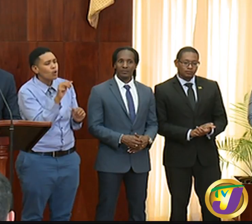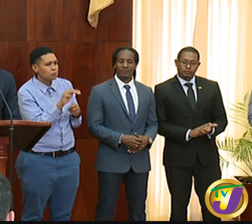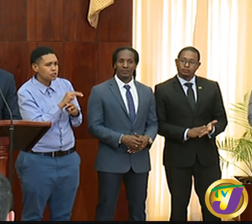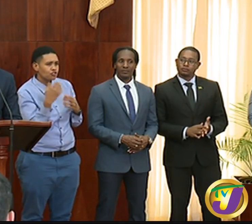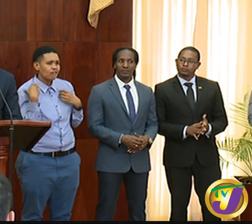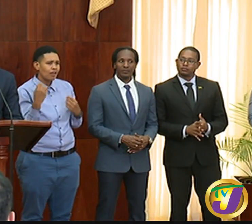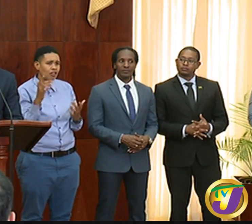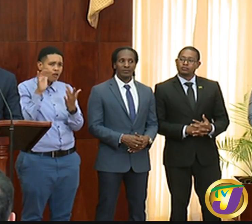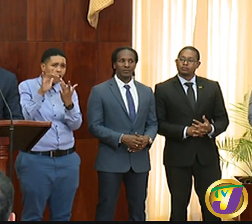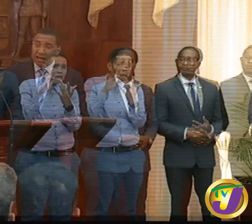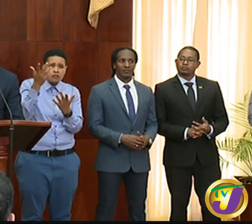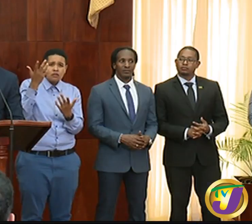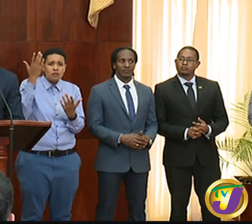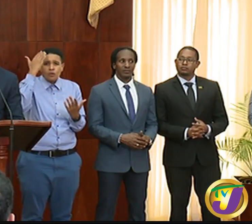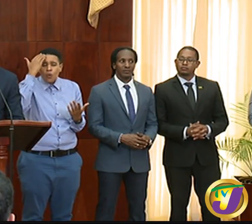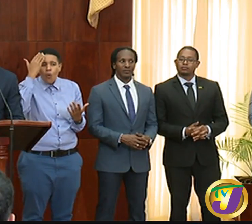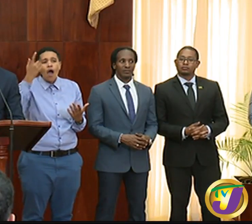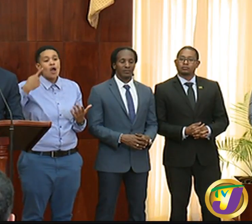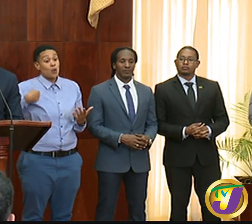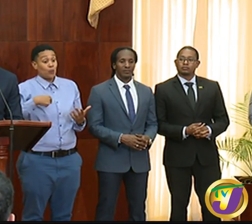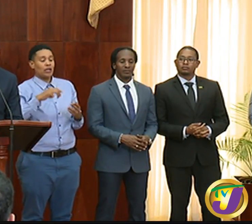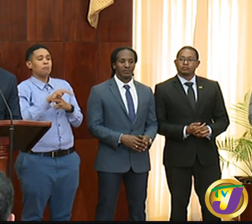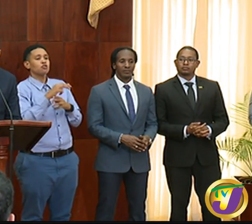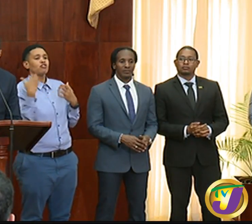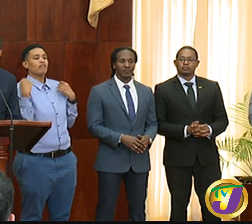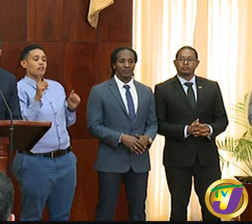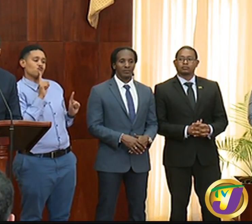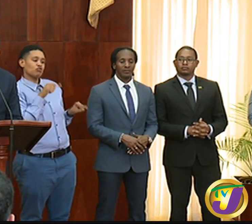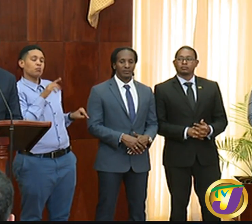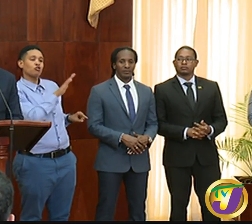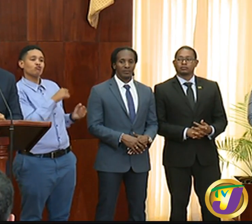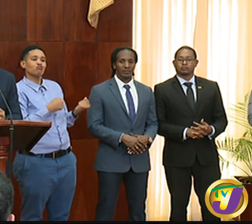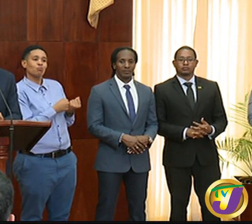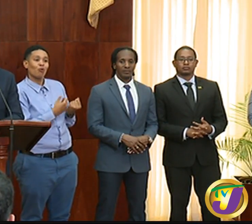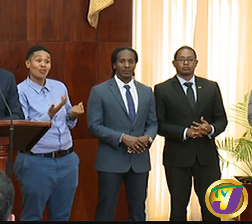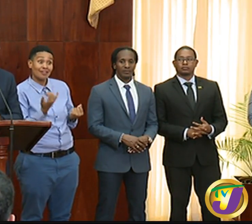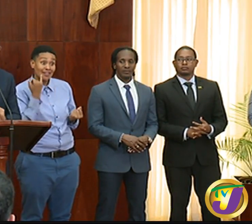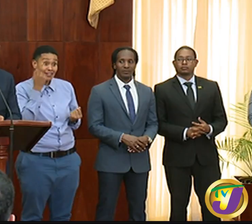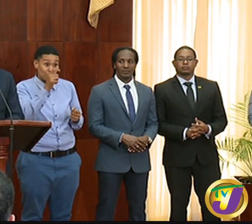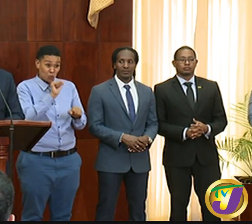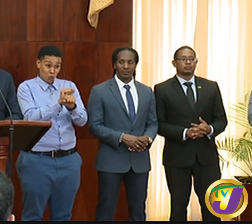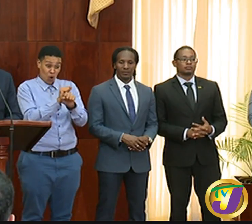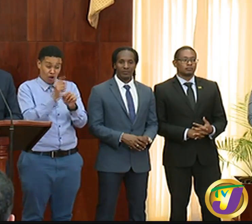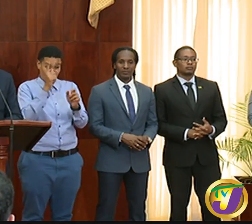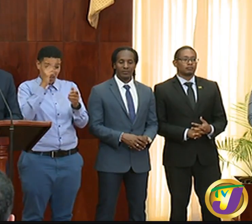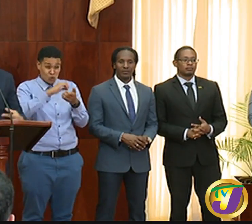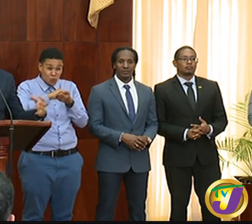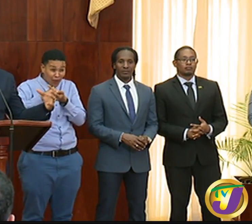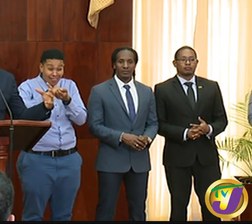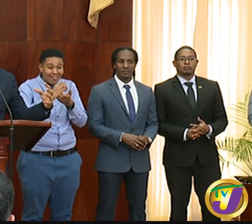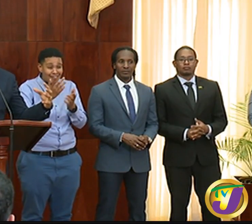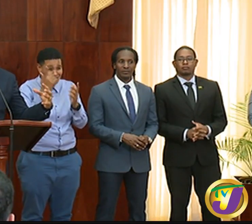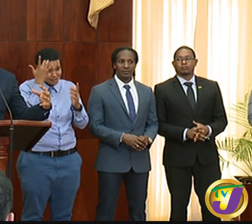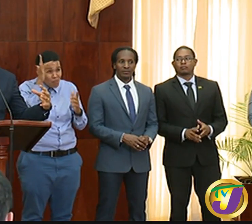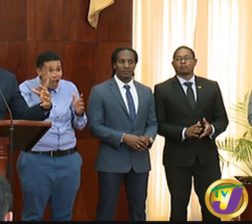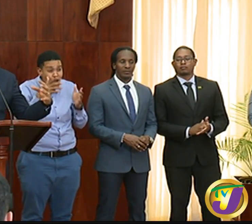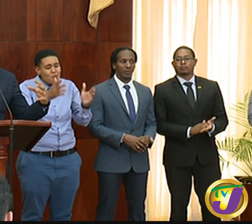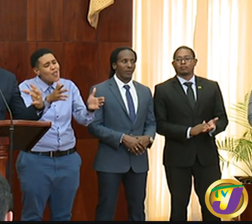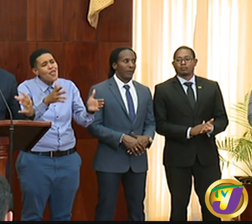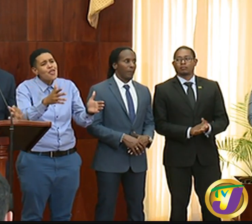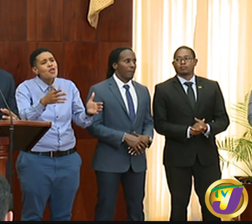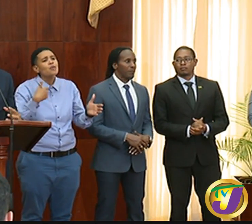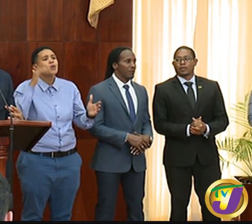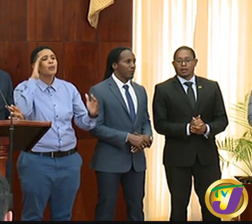know, and then we have a duty now to respond to you. If we work together in this smart way, we can very